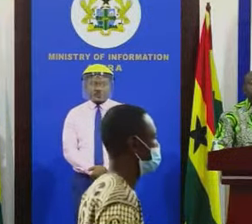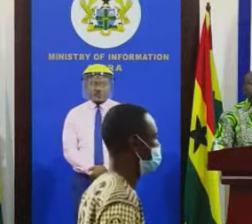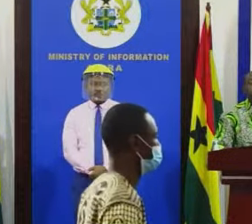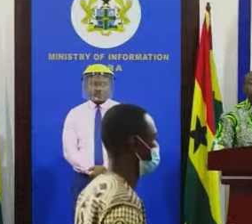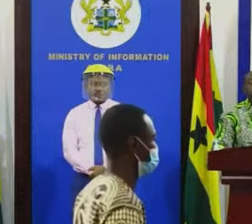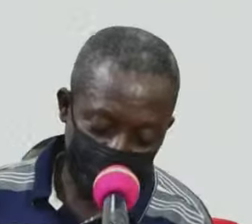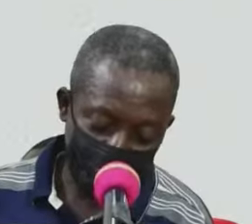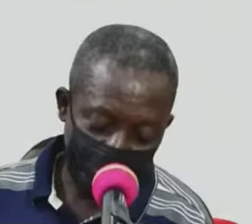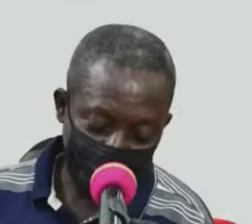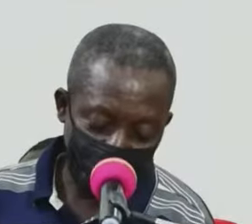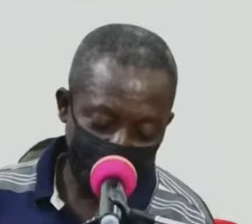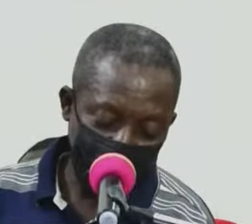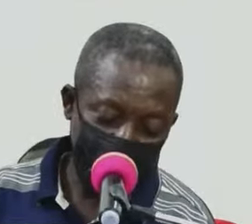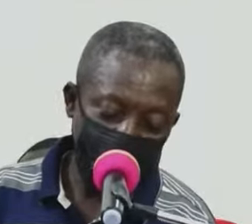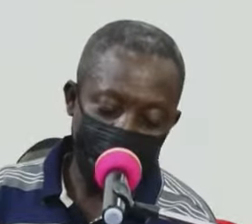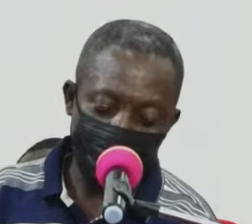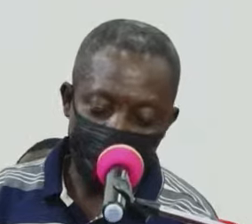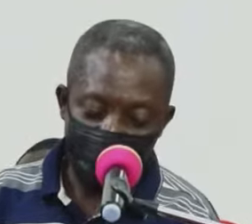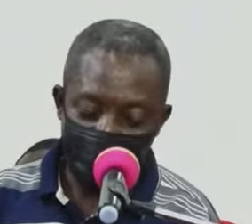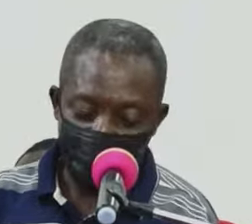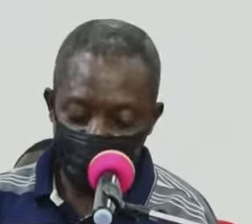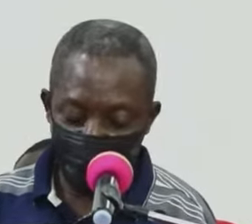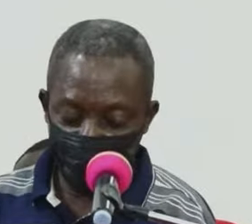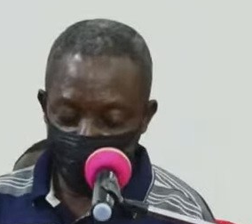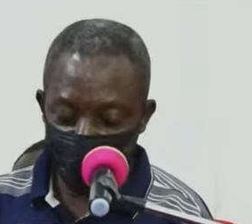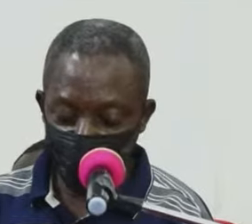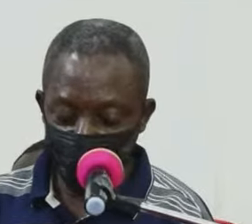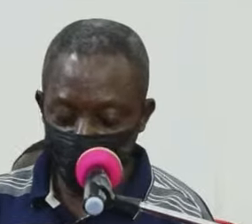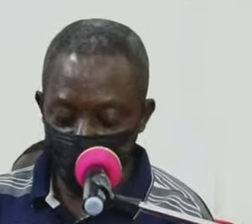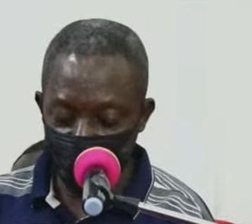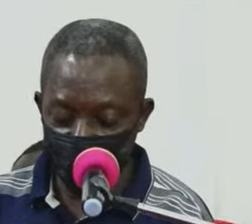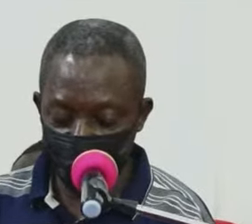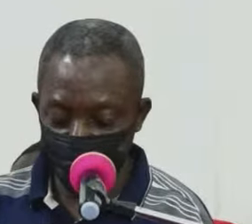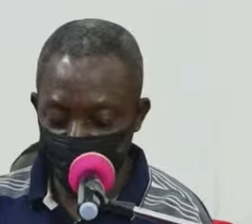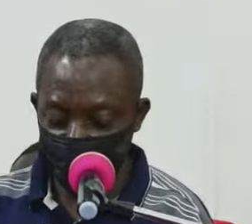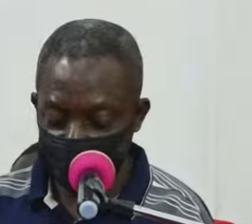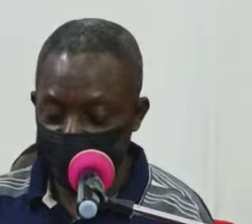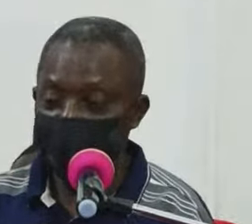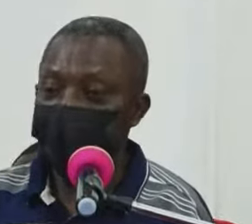Good morning, Honorable Minister. My name is Nana. Yeah. My first question has to do with